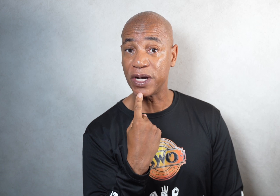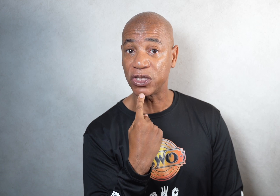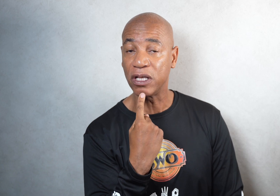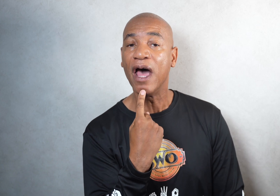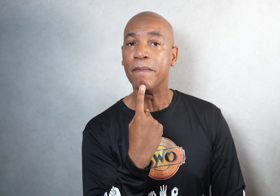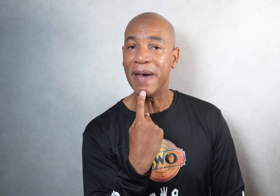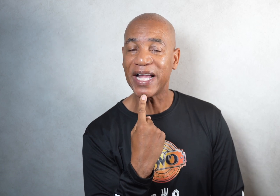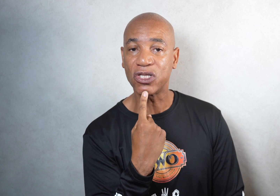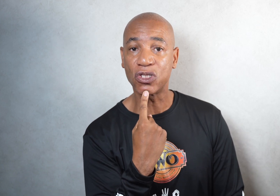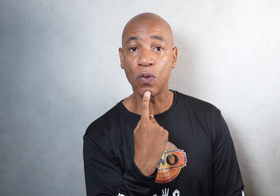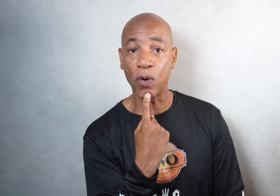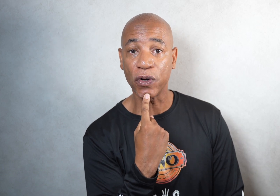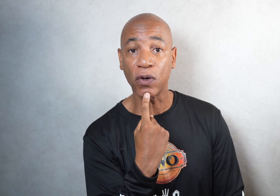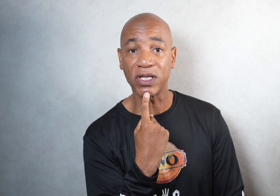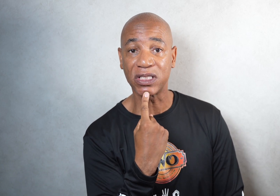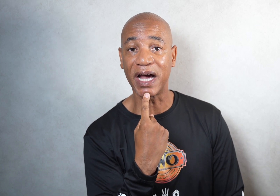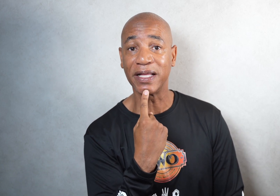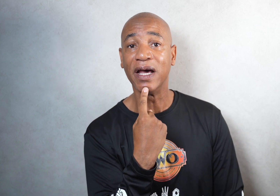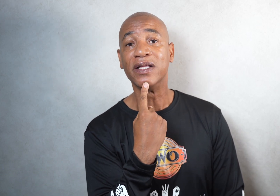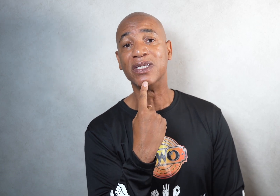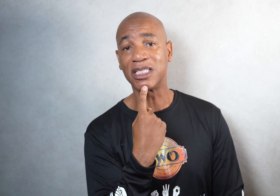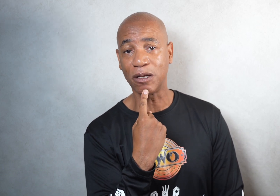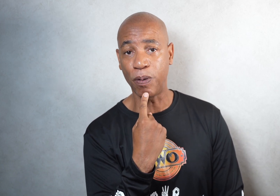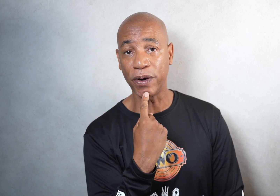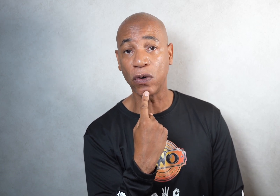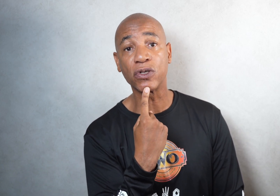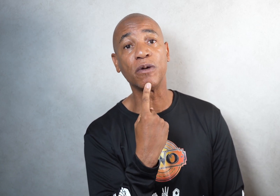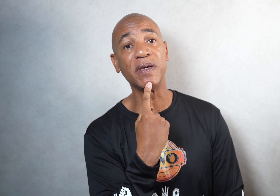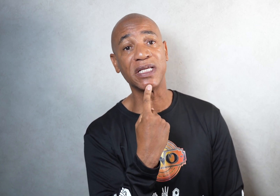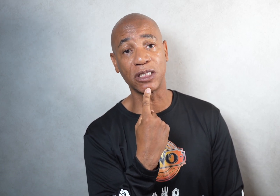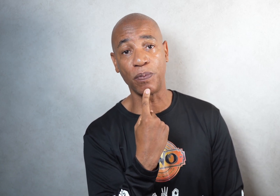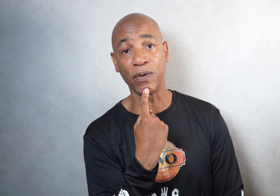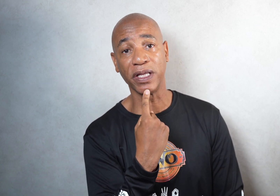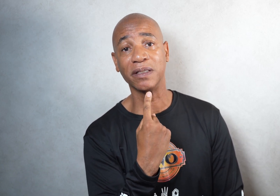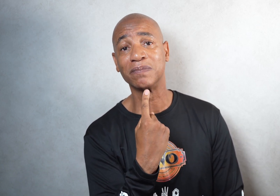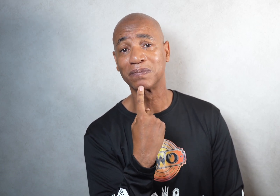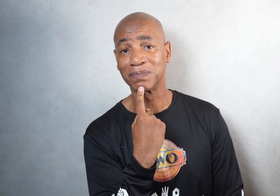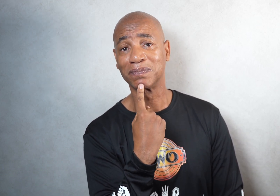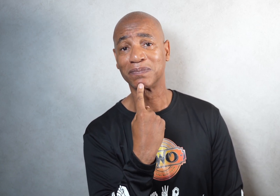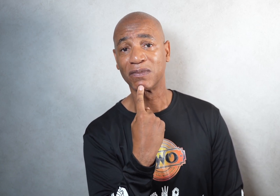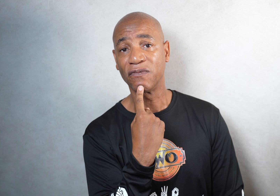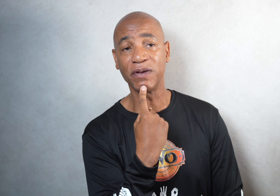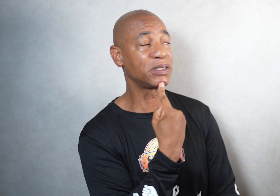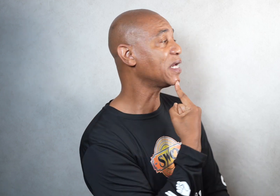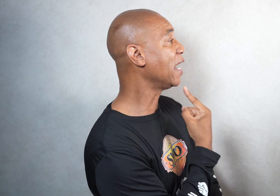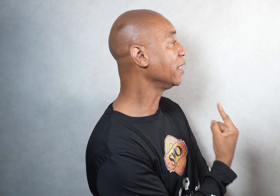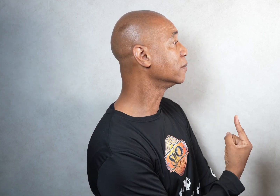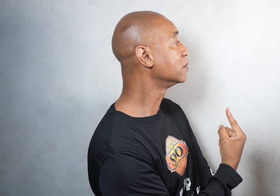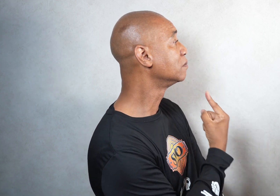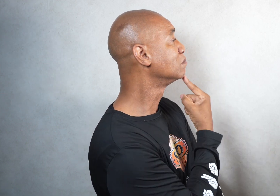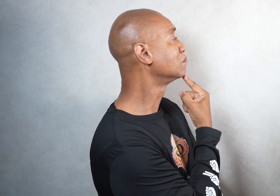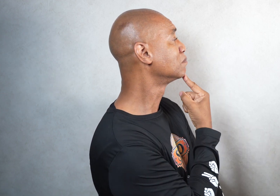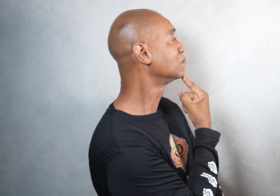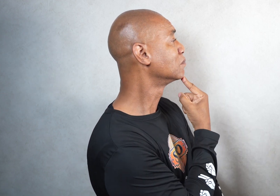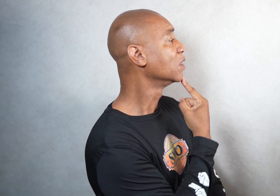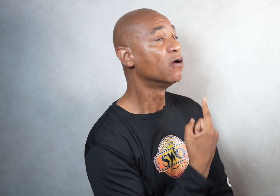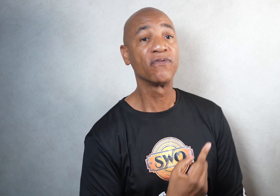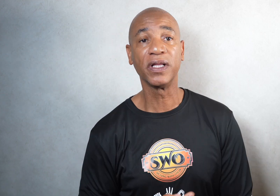expression matches the word or the sign disappoint or to be disappointed. From the side, front